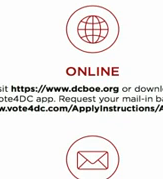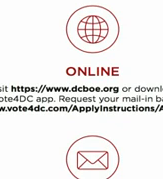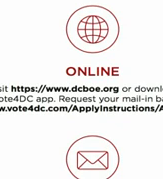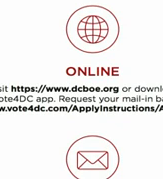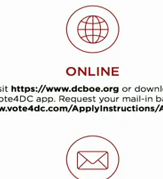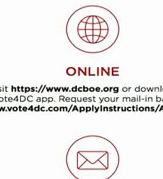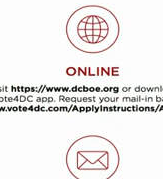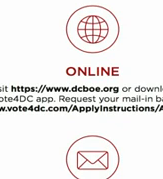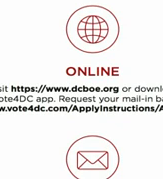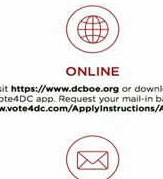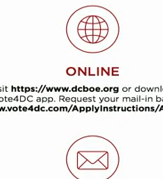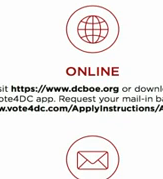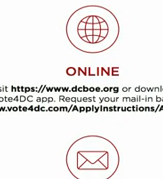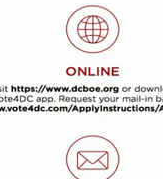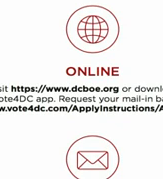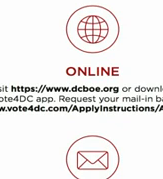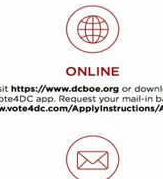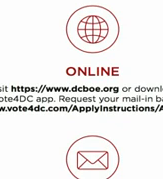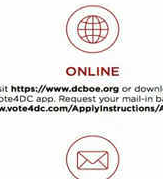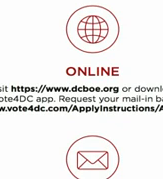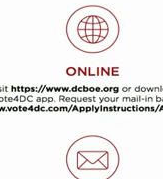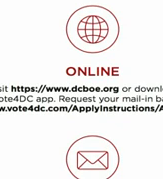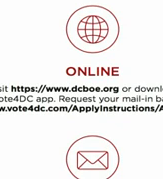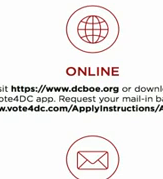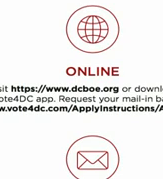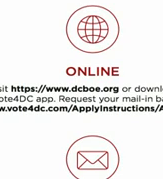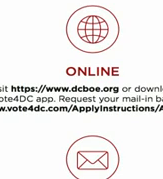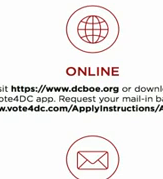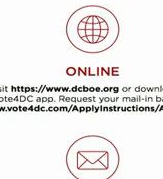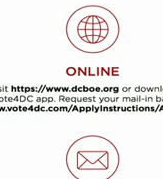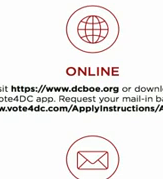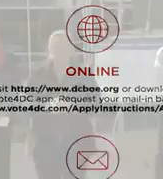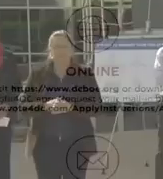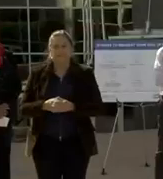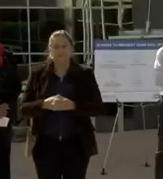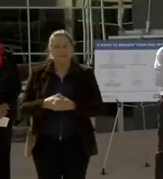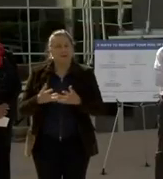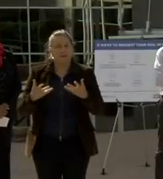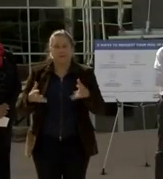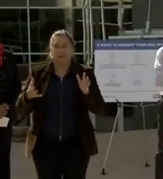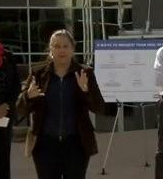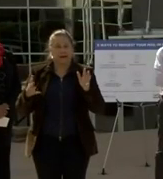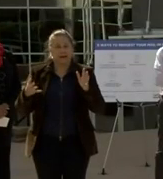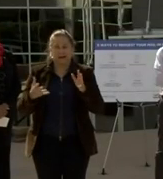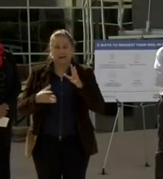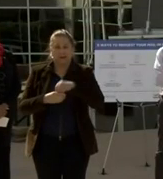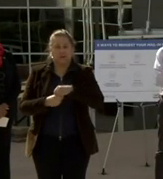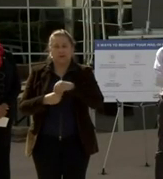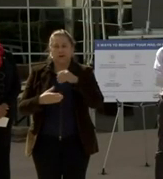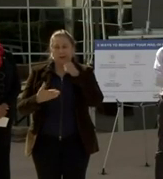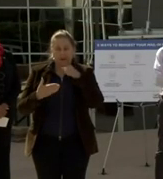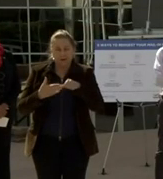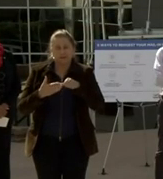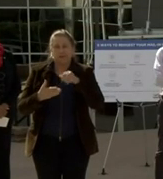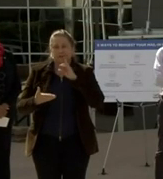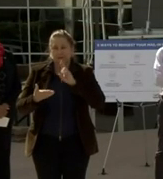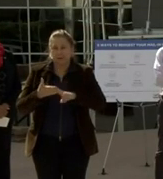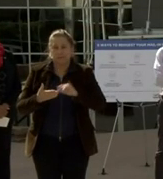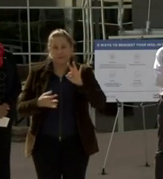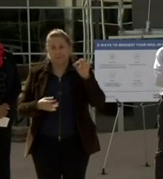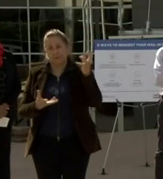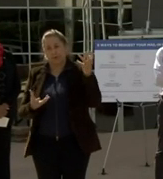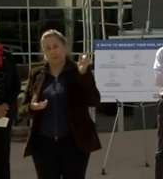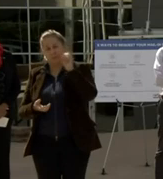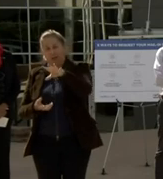in the mail using the prepaid postage addressed envelope included in the ballot. If preferred, a voter can drop the ballot at a